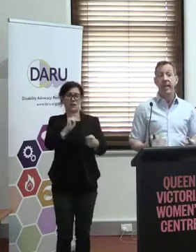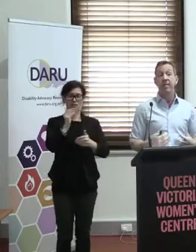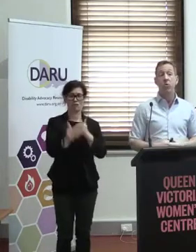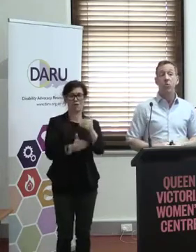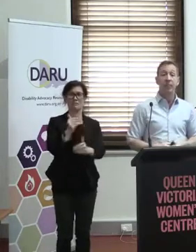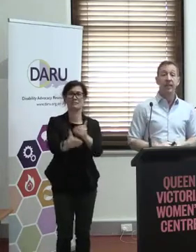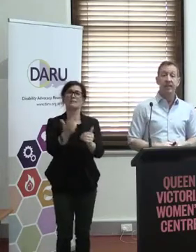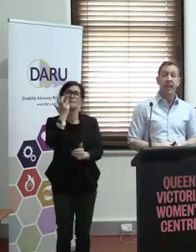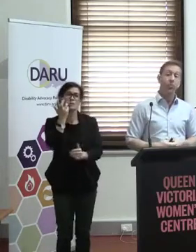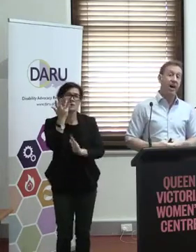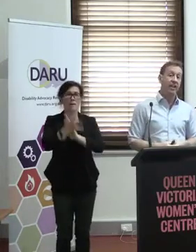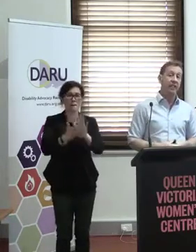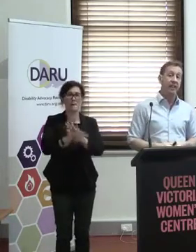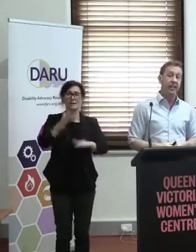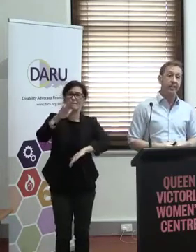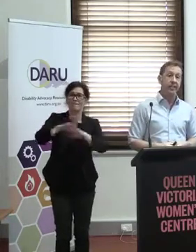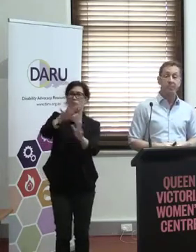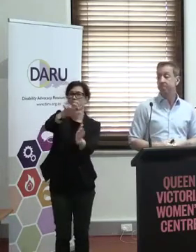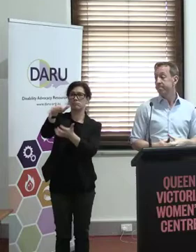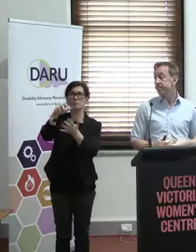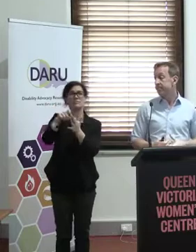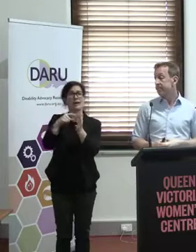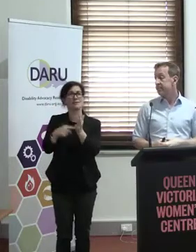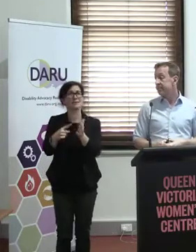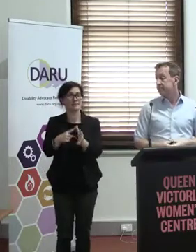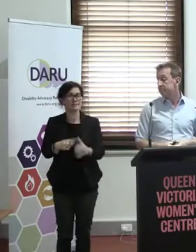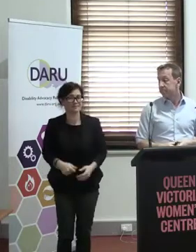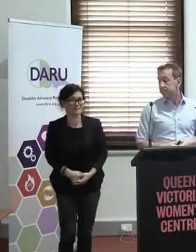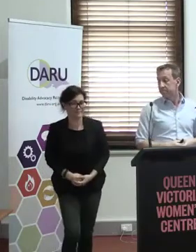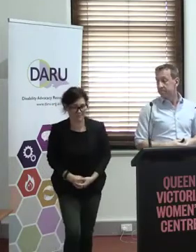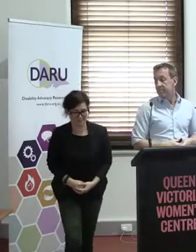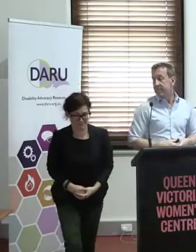that we can get more complete and more accurate data.